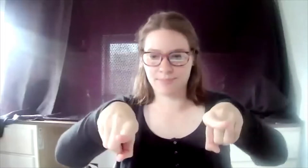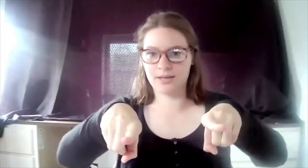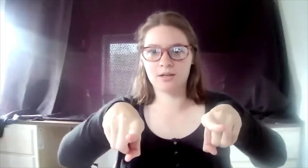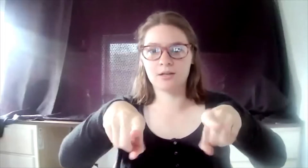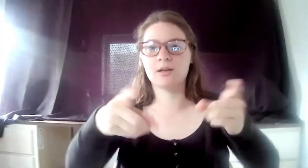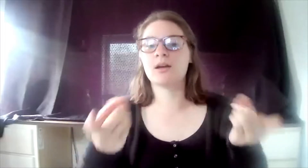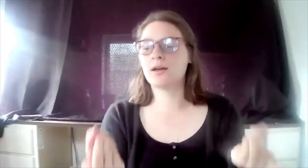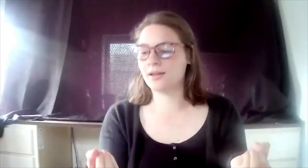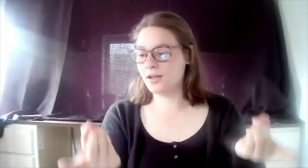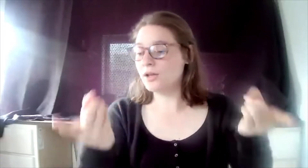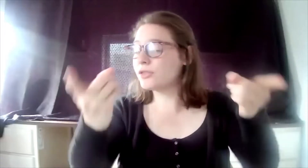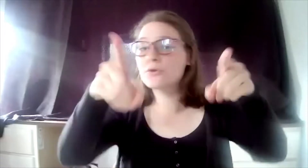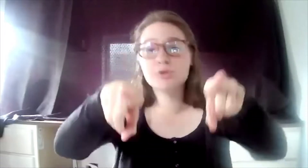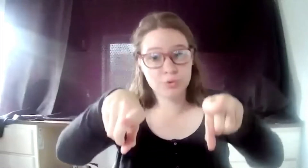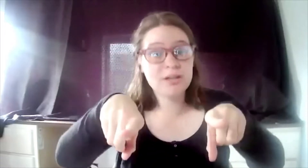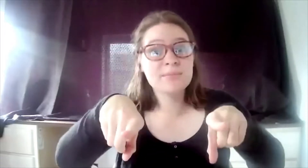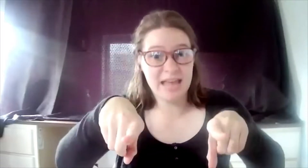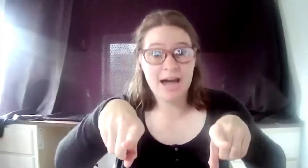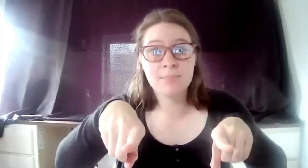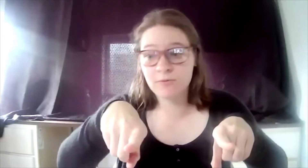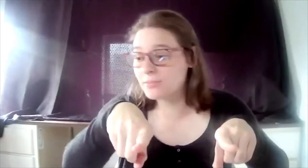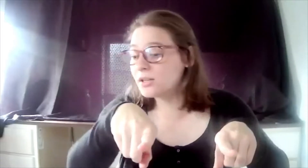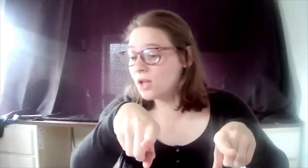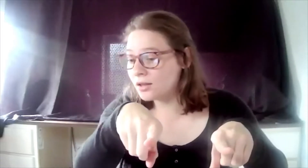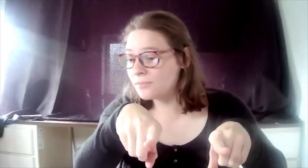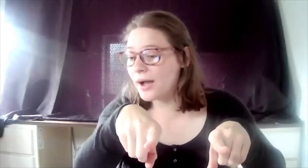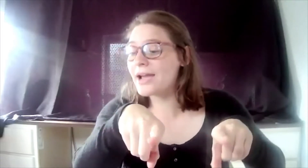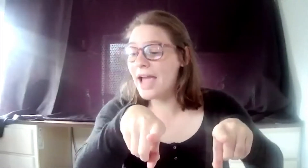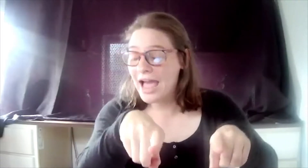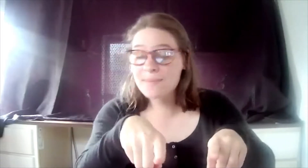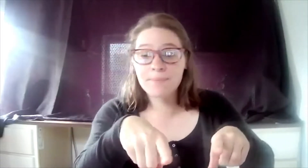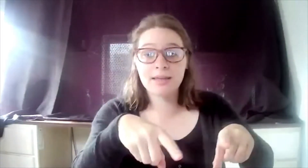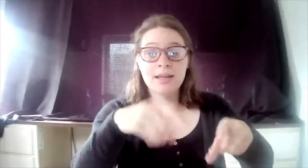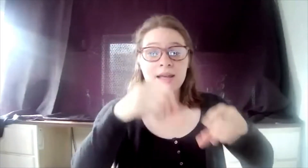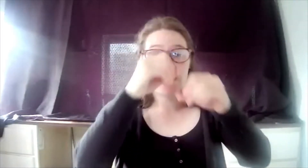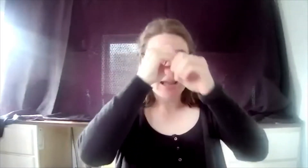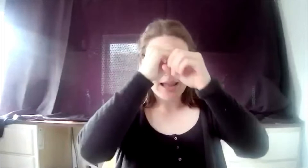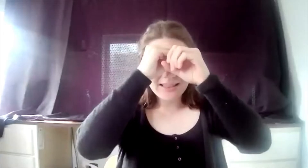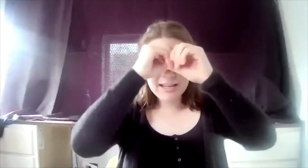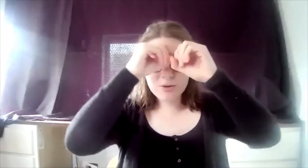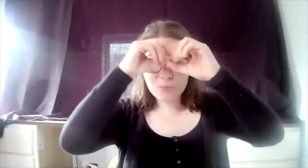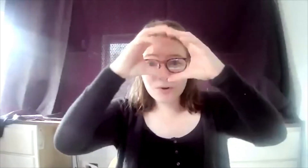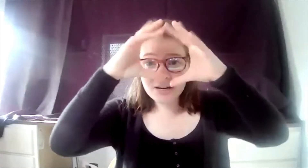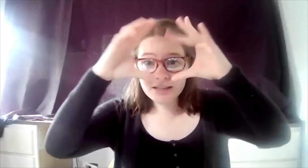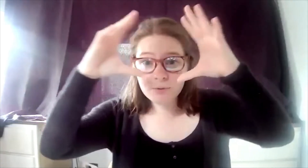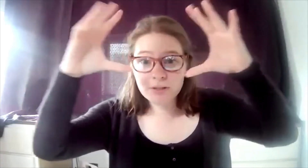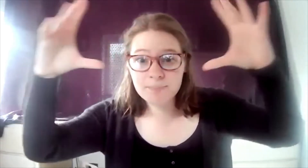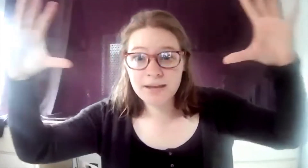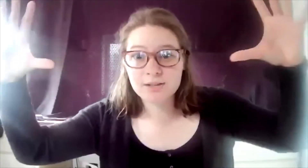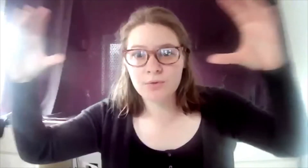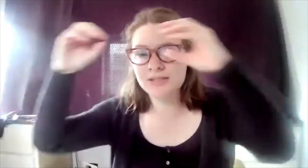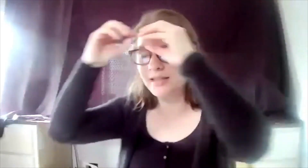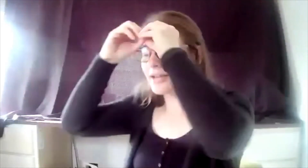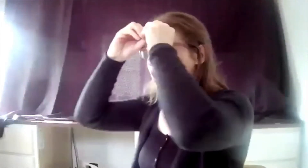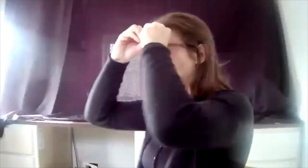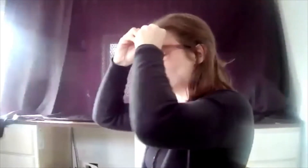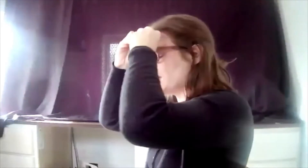happen. Those dreams from a lullaby happen, and they get really, really big. So it's like our dream